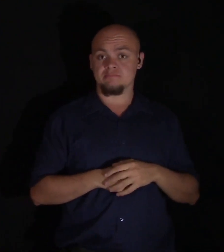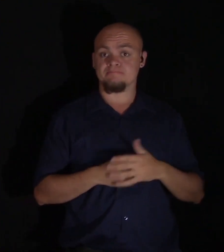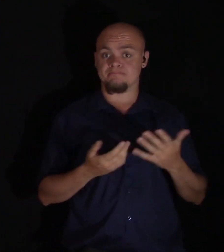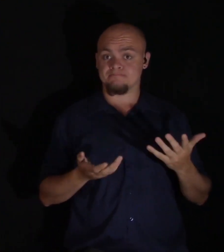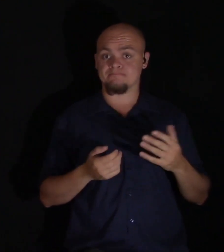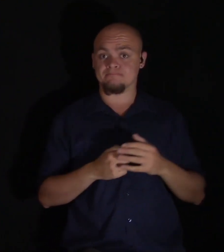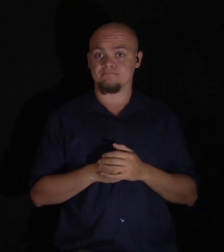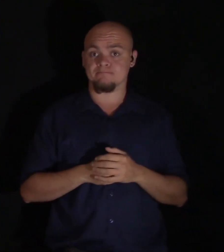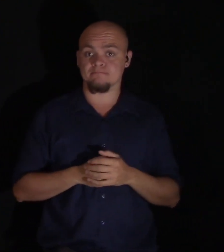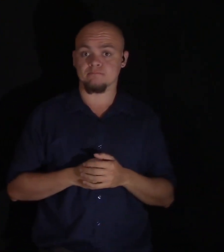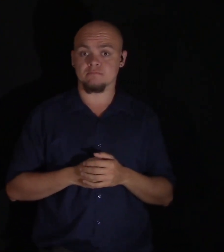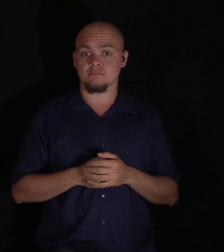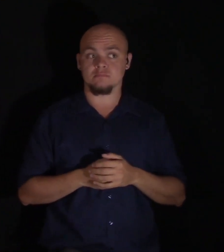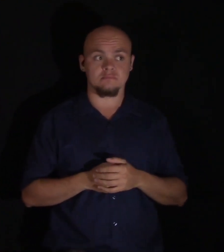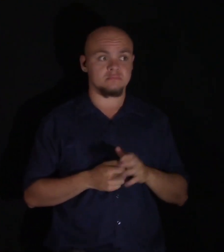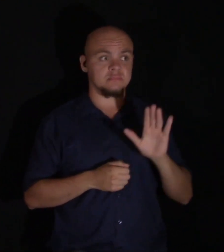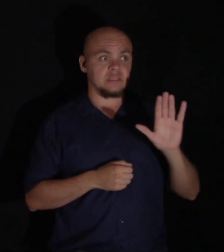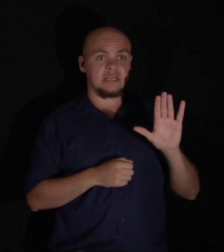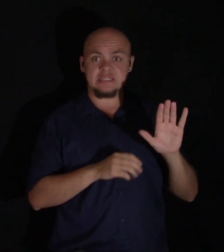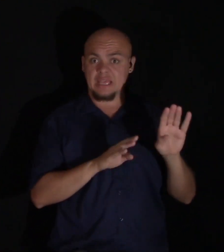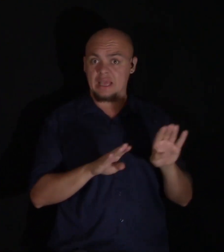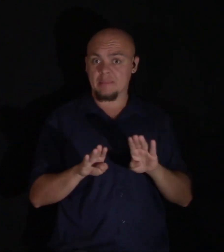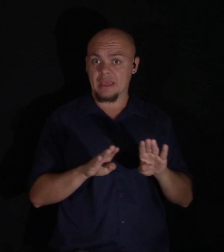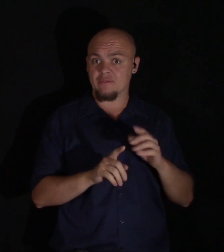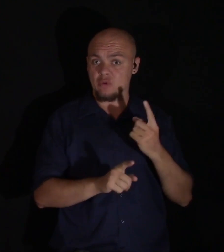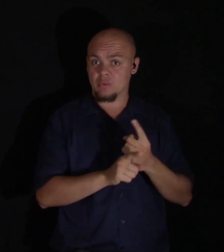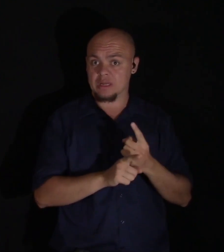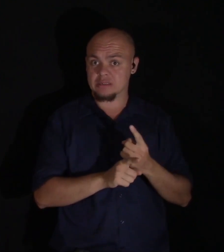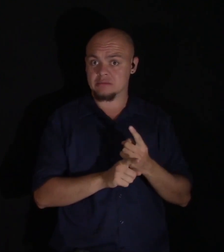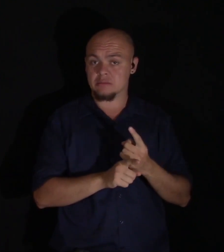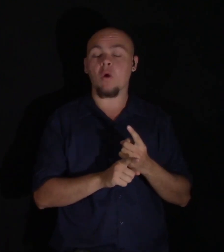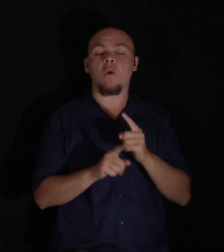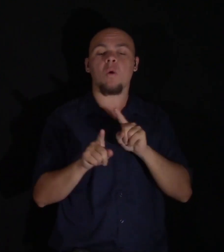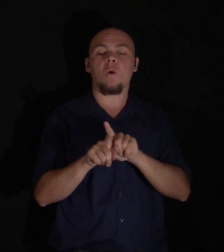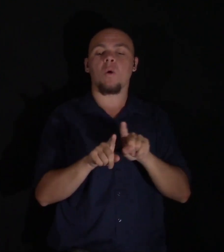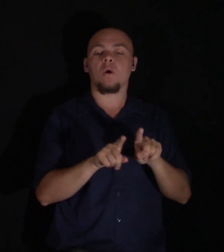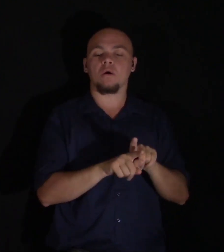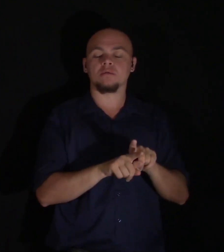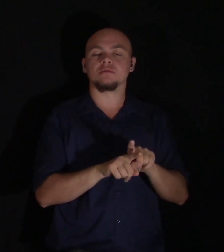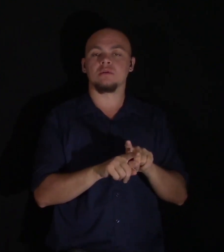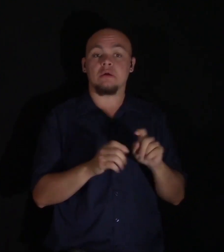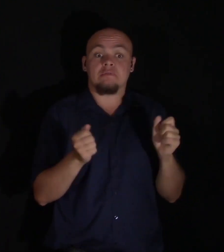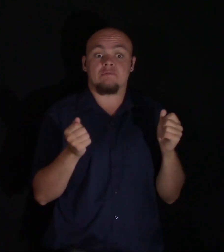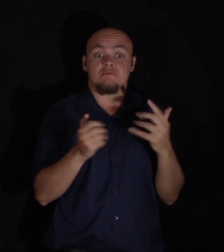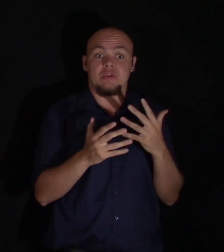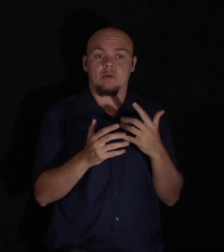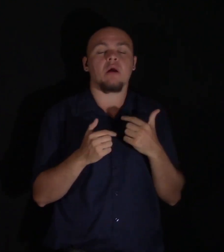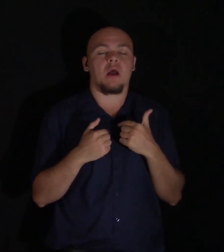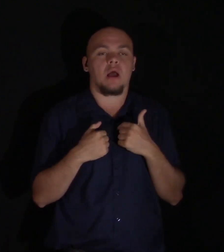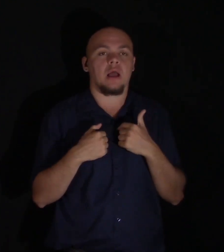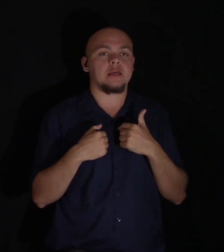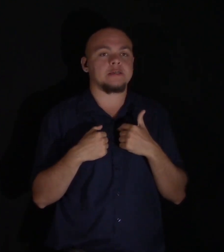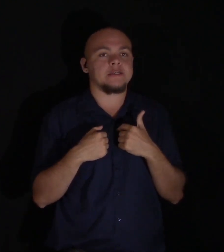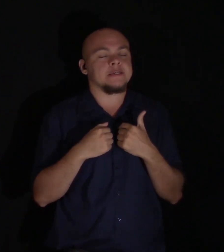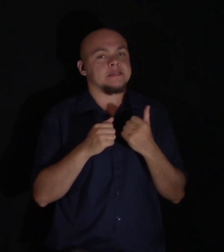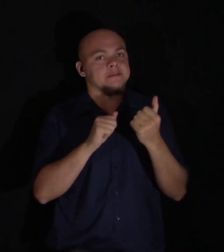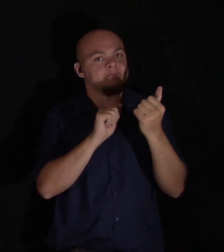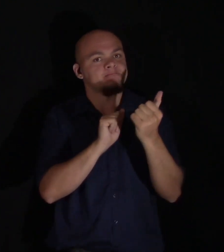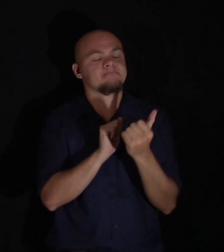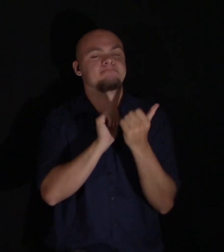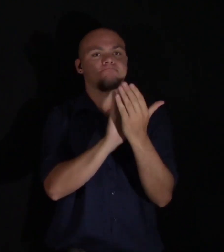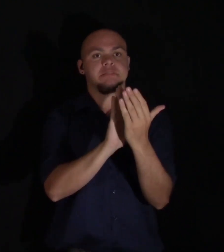all, look at what he did to me. I also had to face fear, a lot of